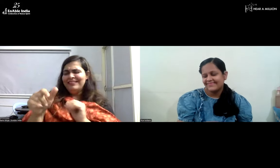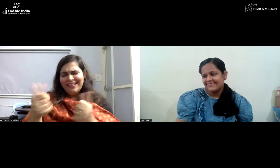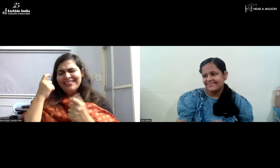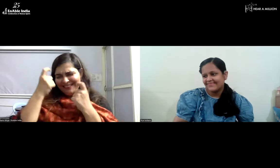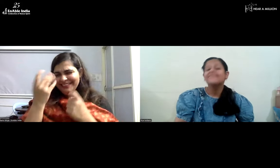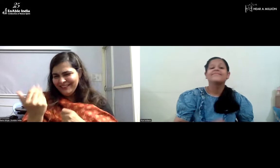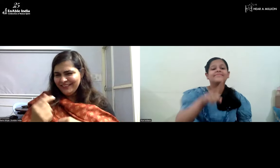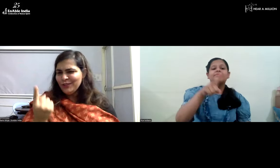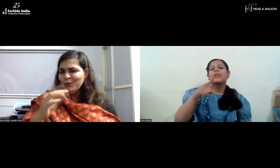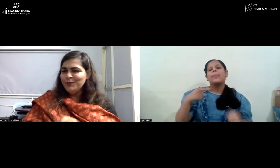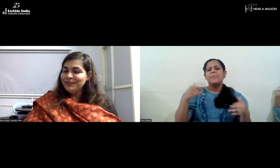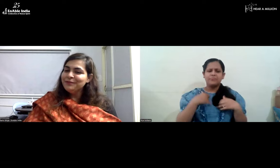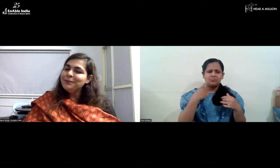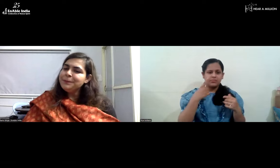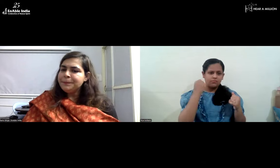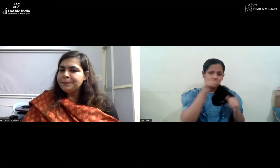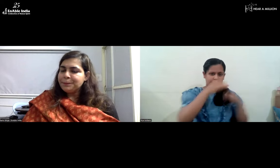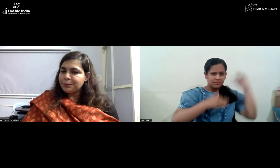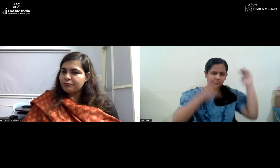Okay, so let me ask you the question. So